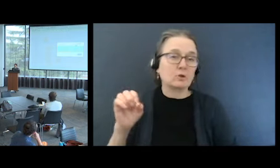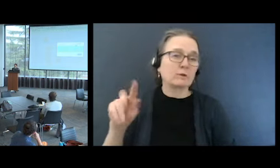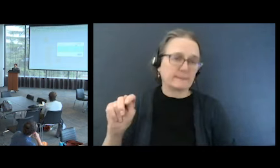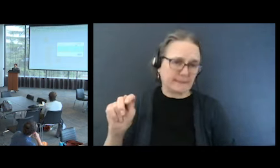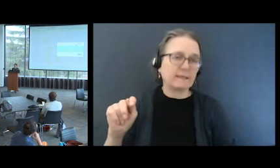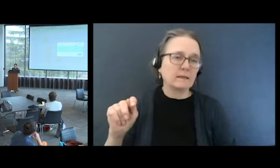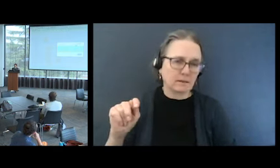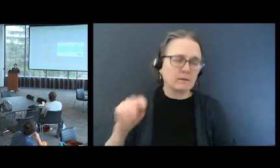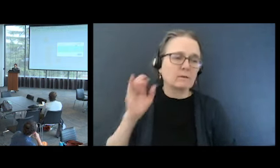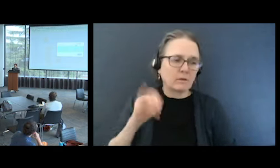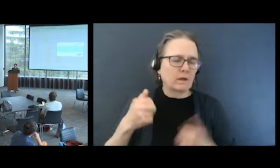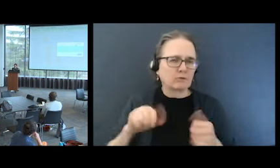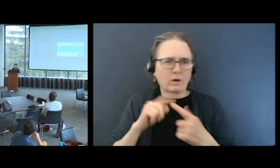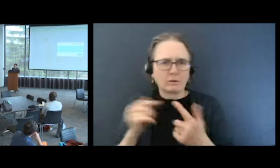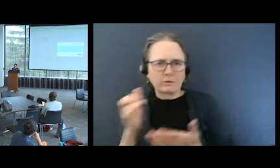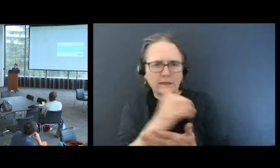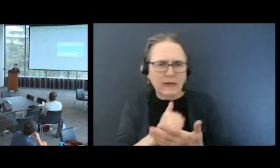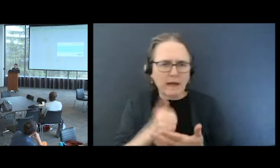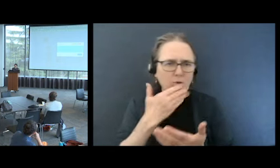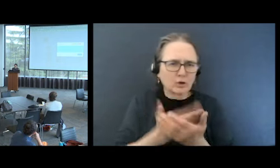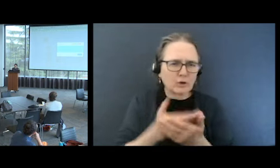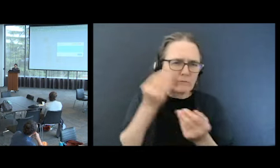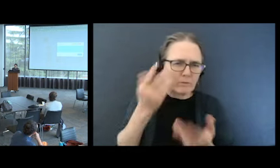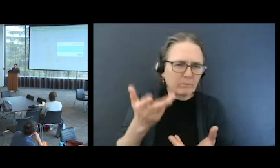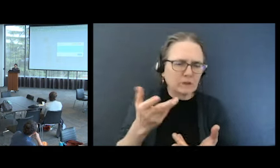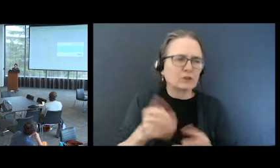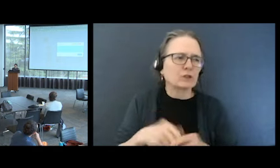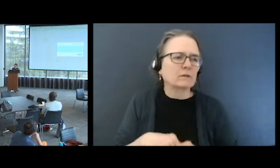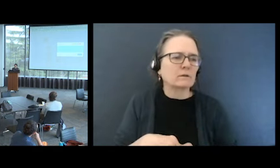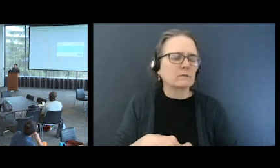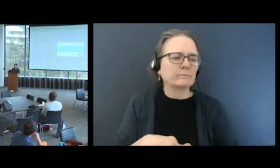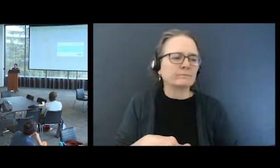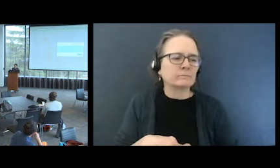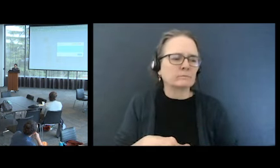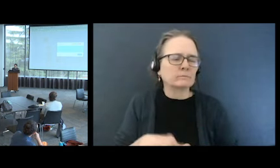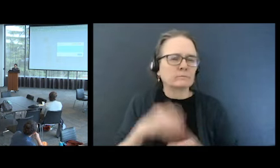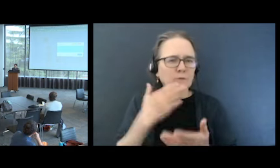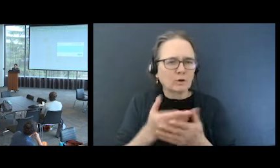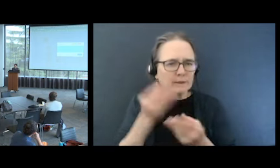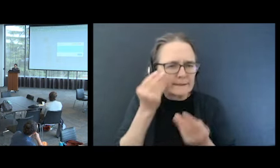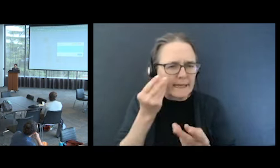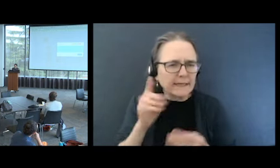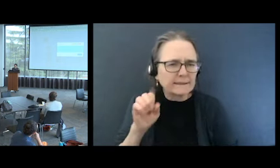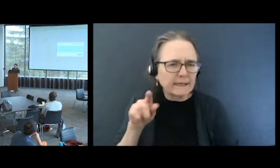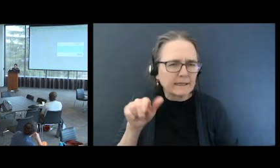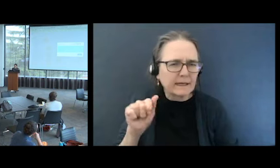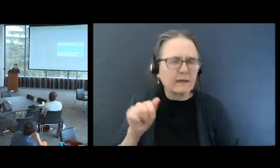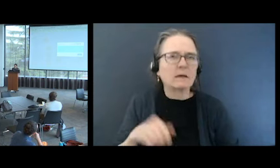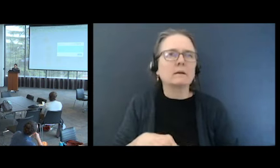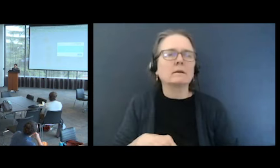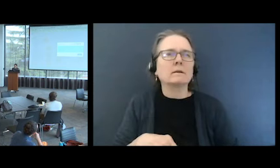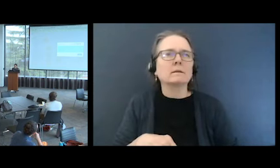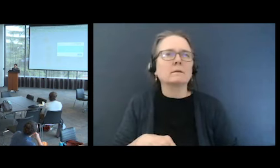with data streams that are of highly variable quality in a policy environment